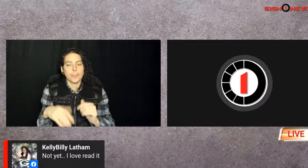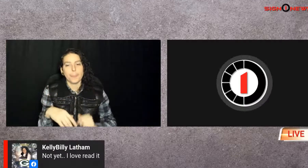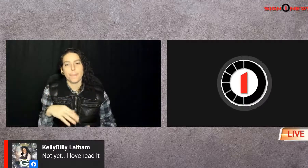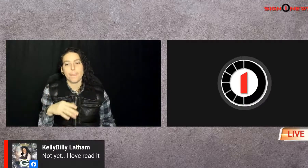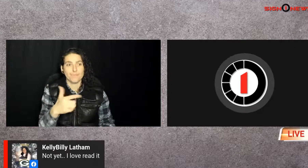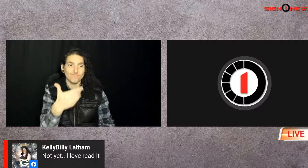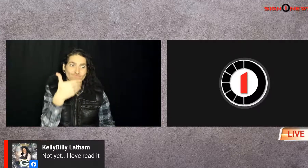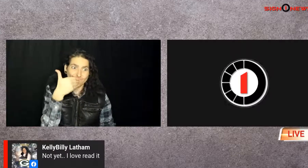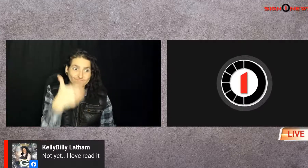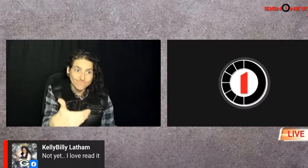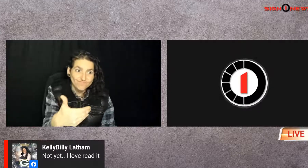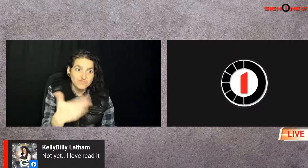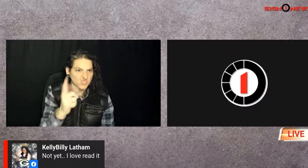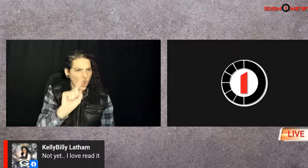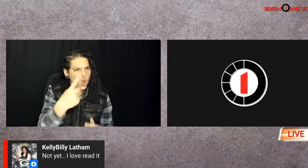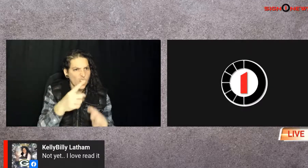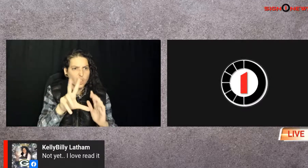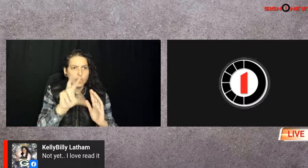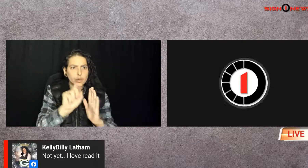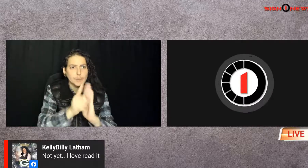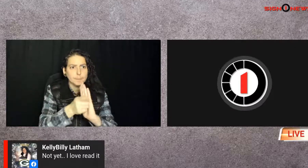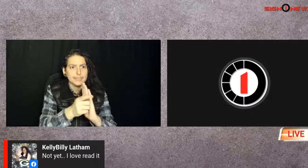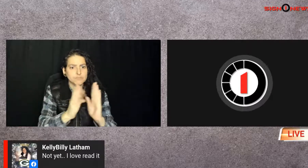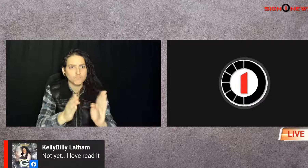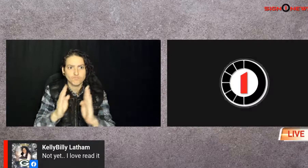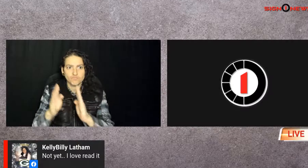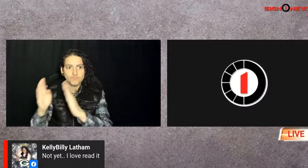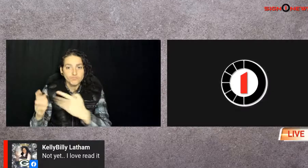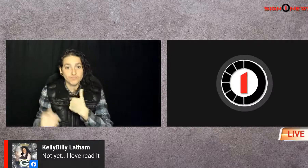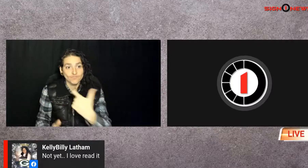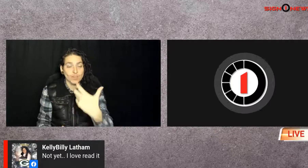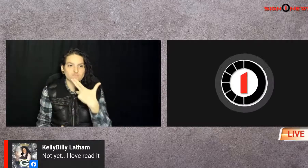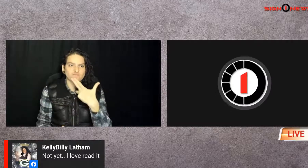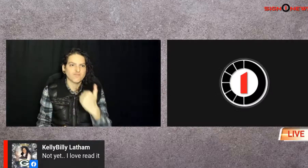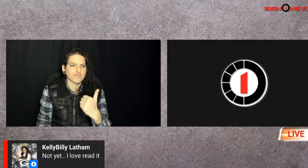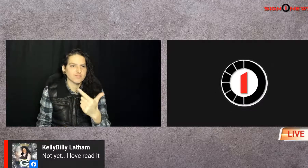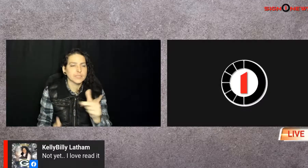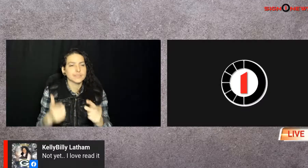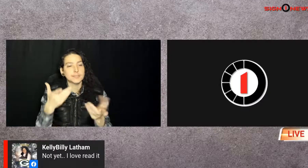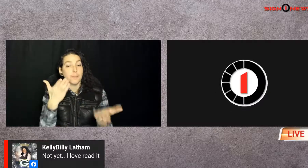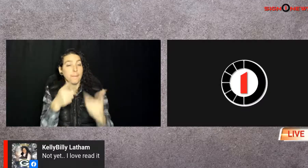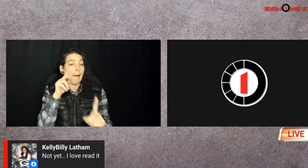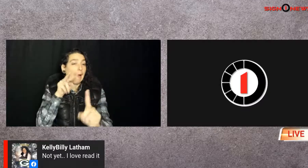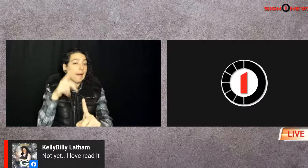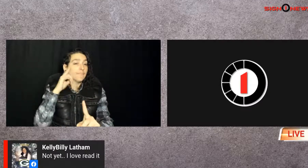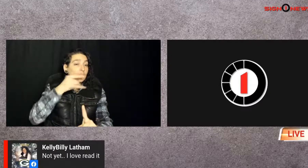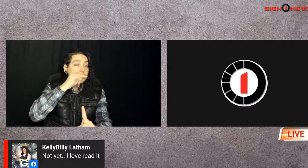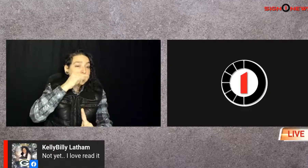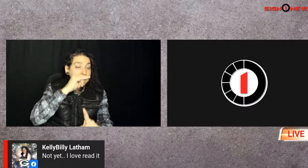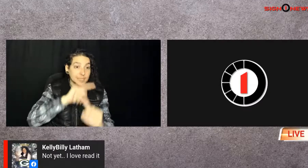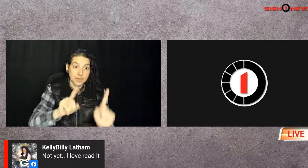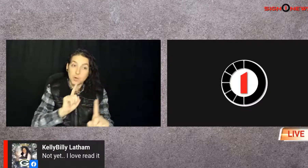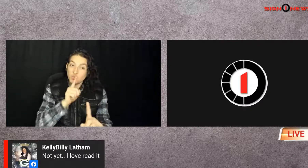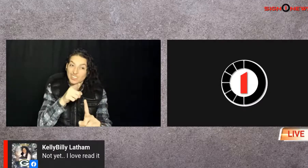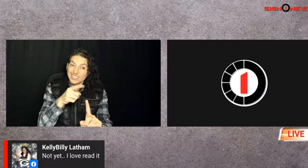There are 3 parts to the series, and it's really good. It's only 30 minutes.